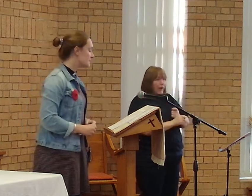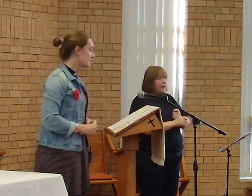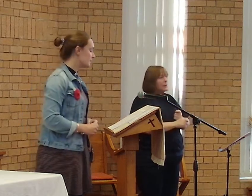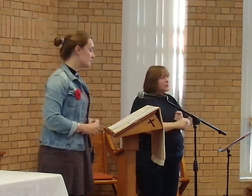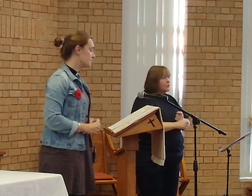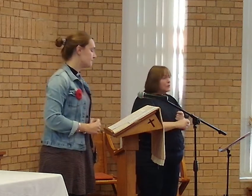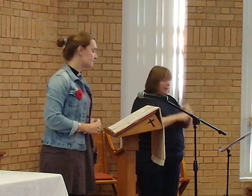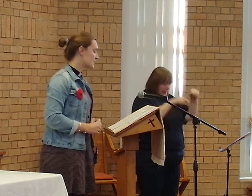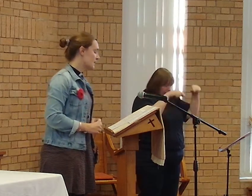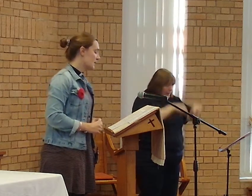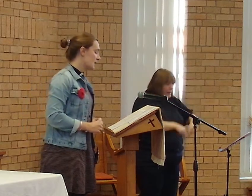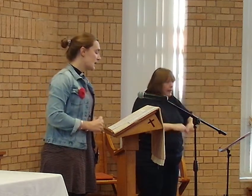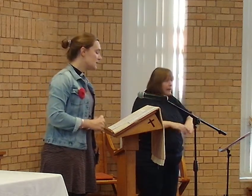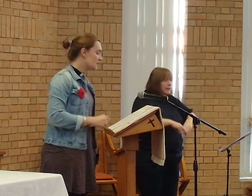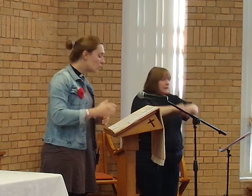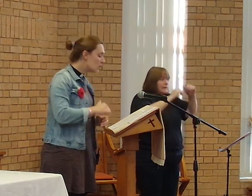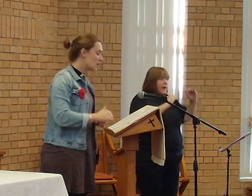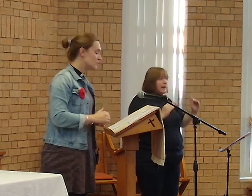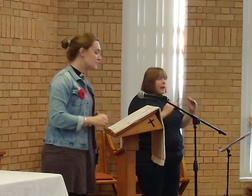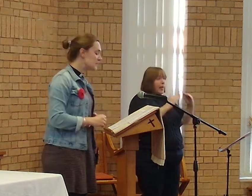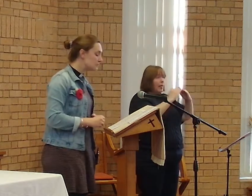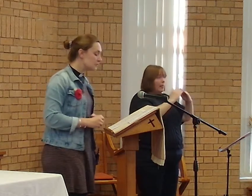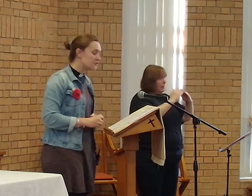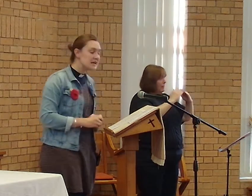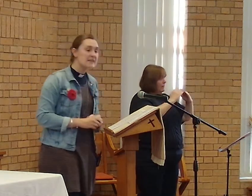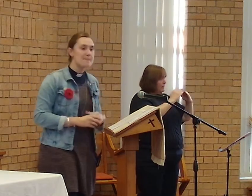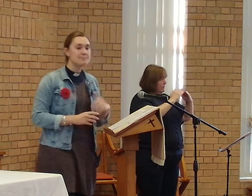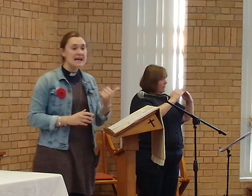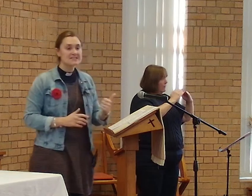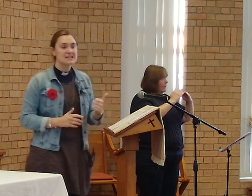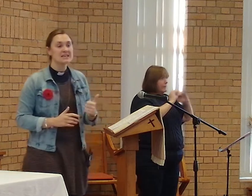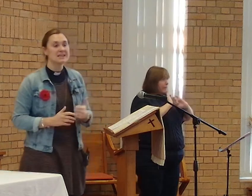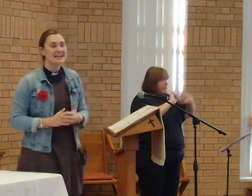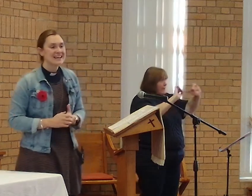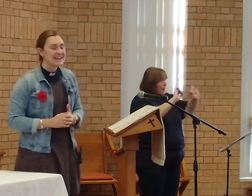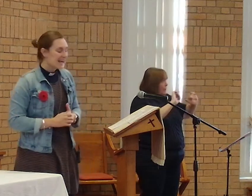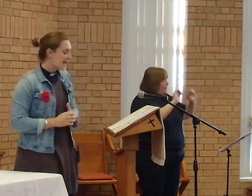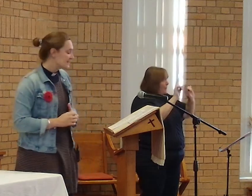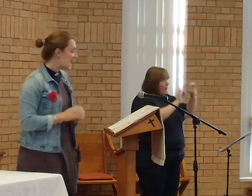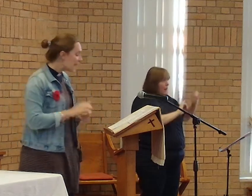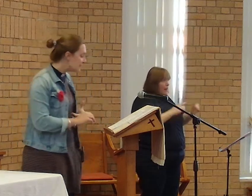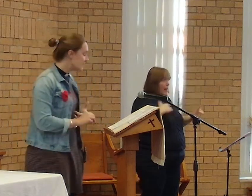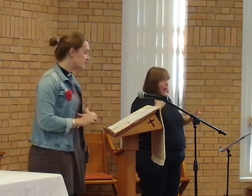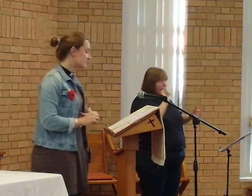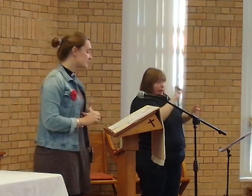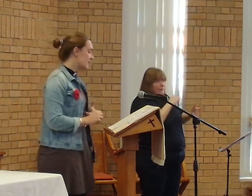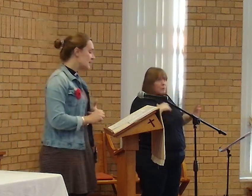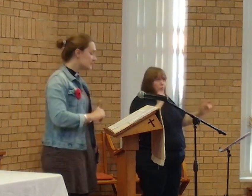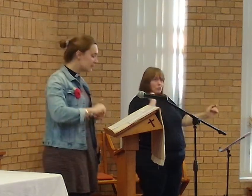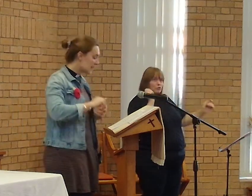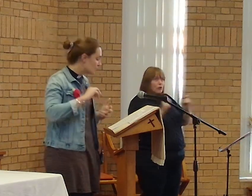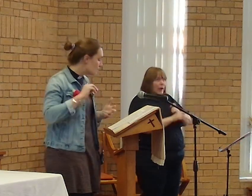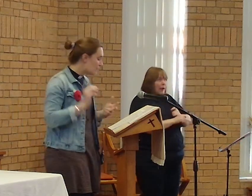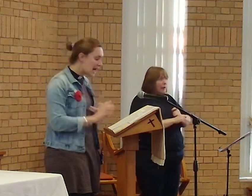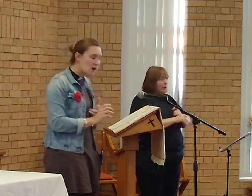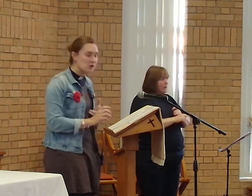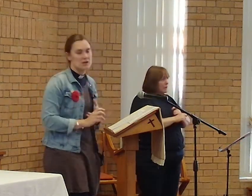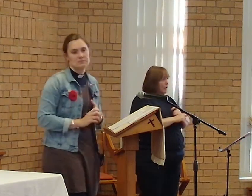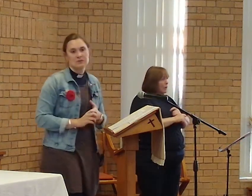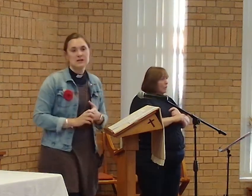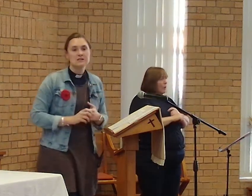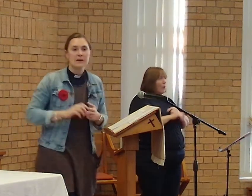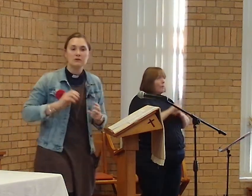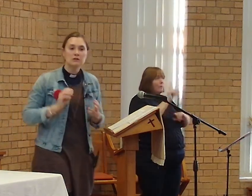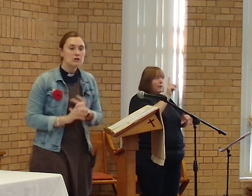in Sandhill. And in our world, people think that blessing and happiness is about